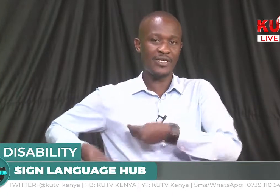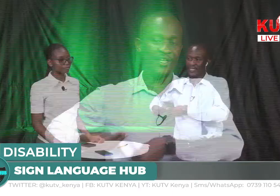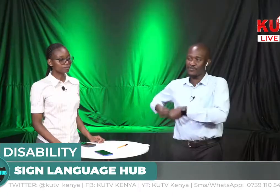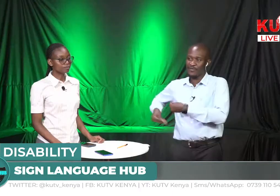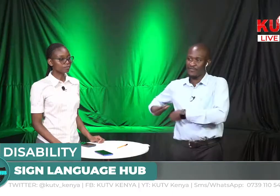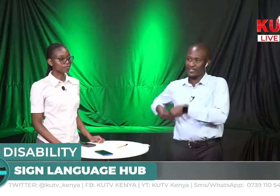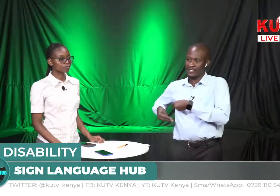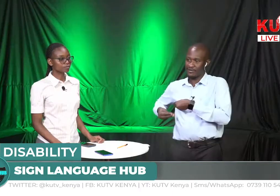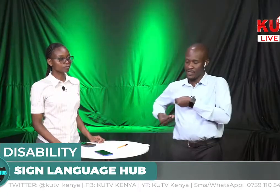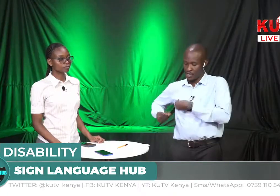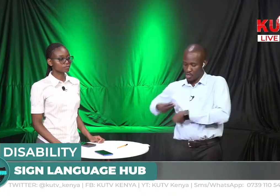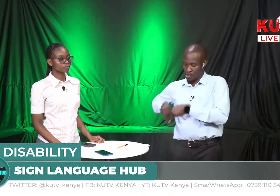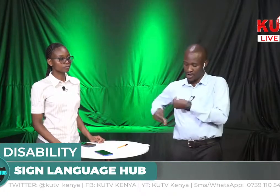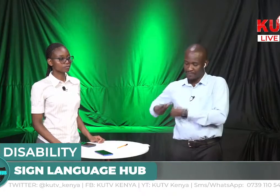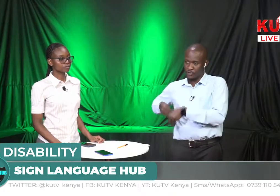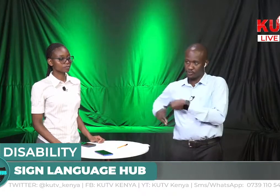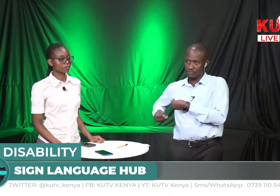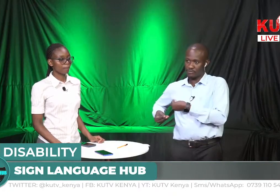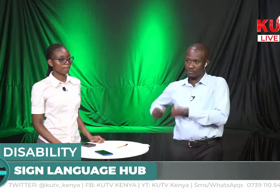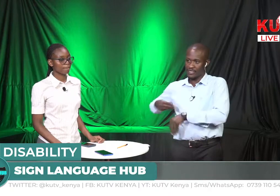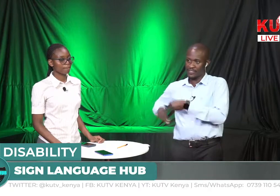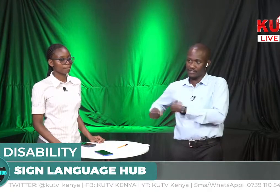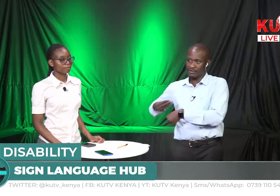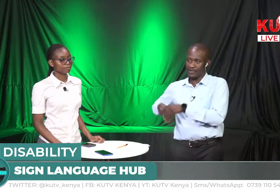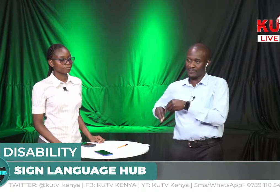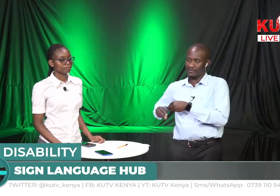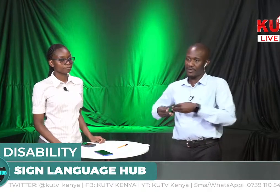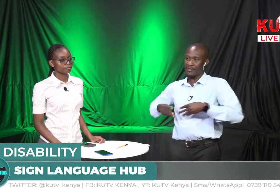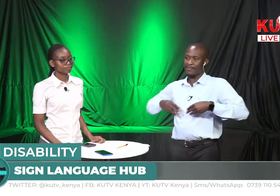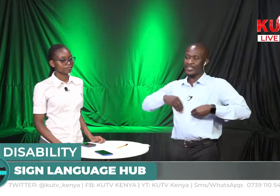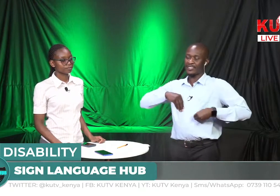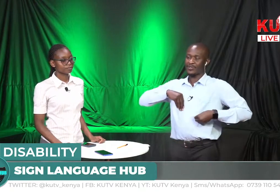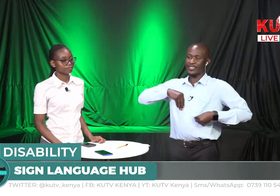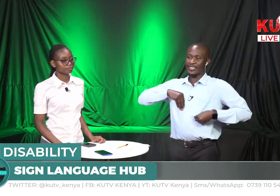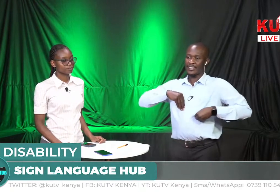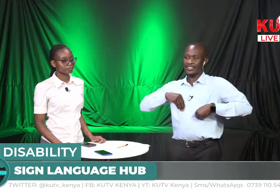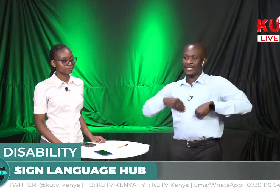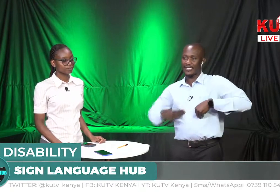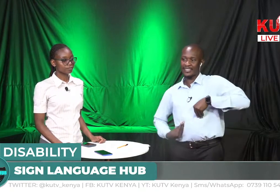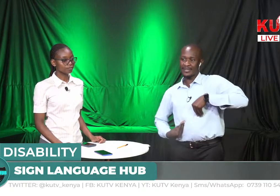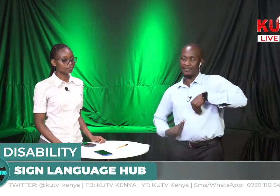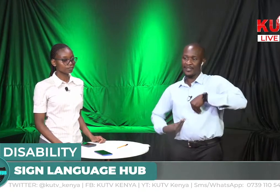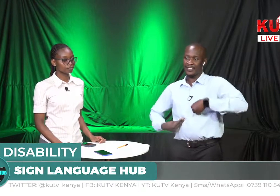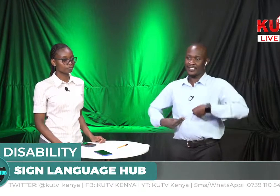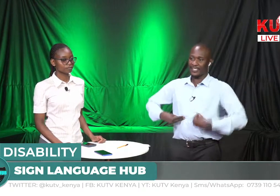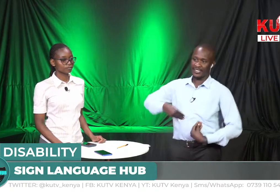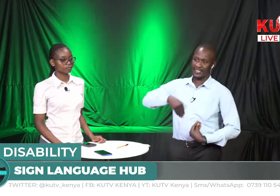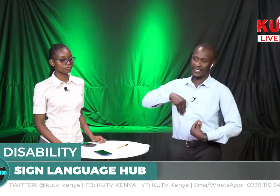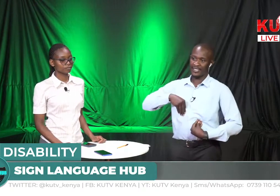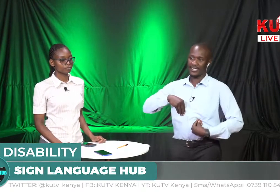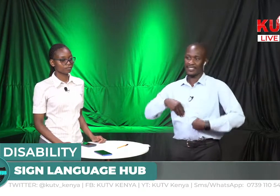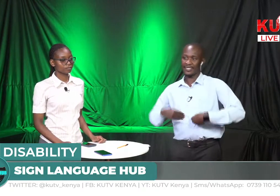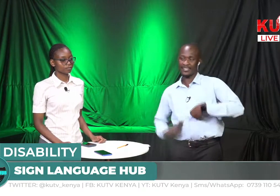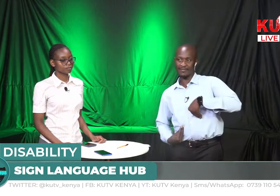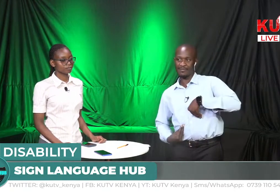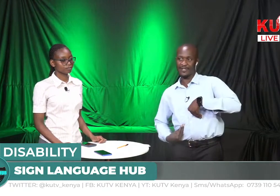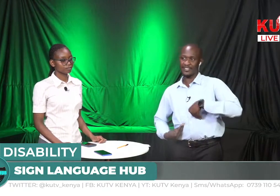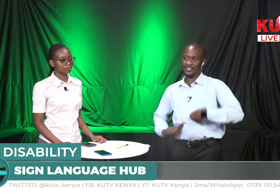little bit faster, all right? Corruption, right? Corruption, but this one is disability. Disability, all